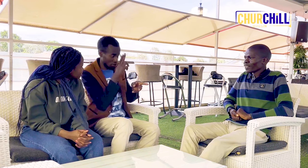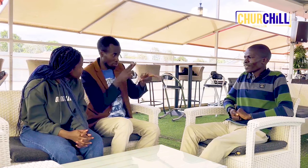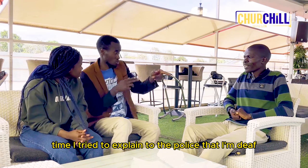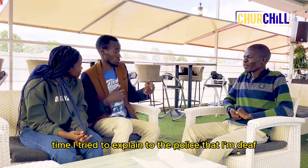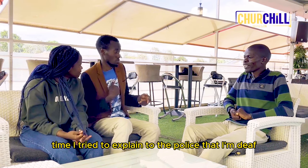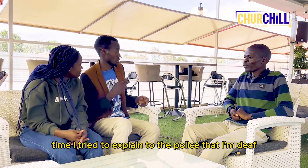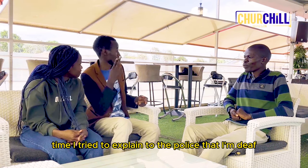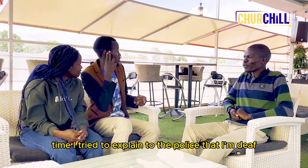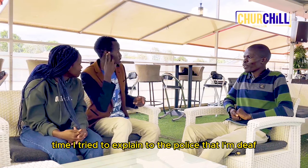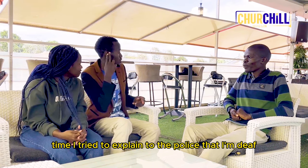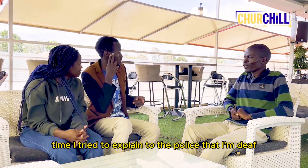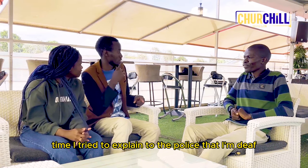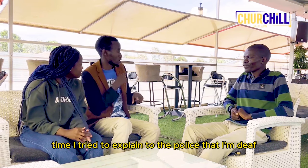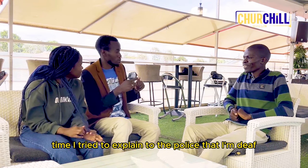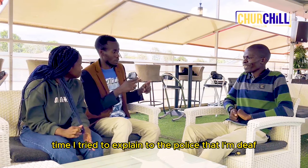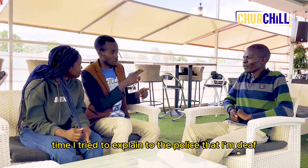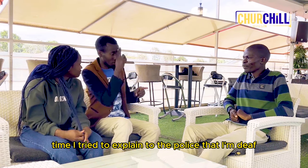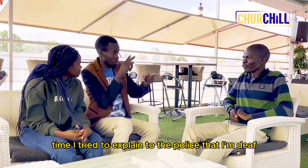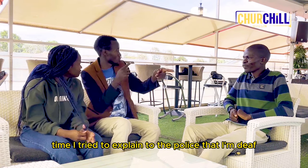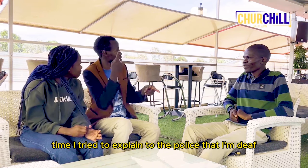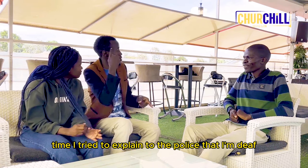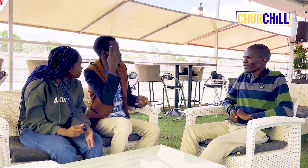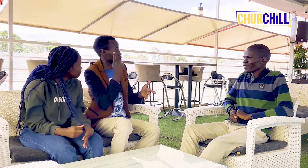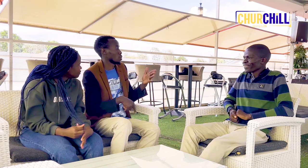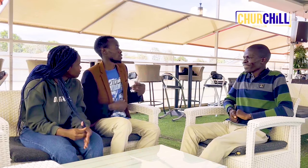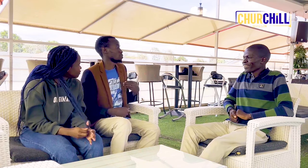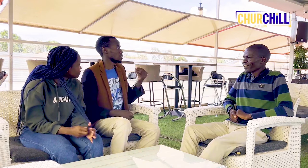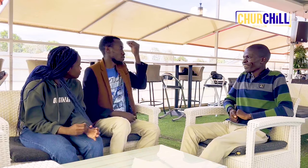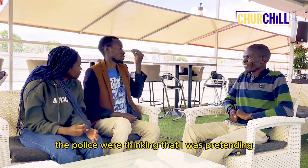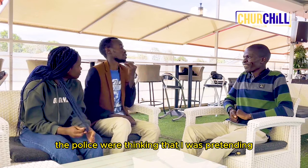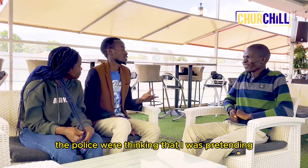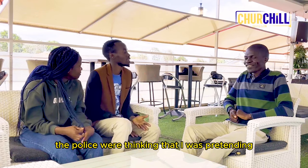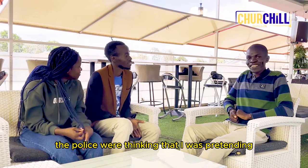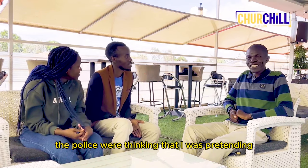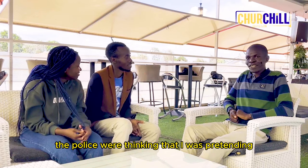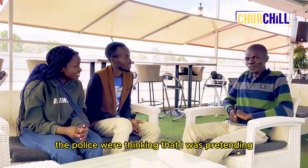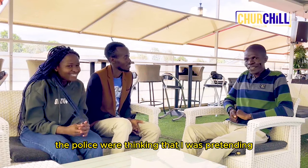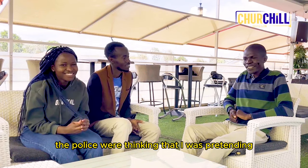The time I tried to explain to the police that I am deaf, the police was thinking that I was pretending.